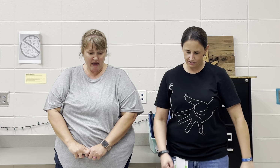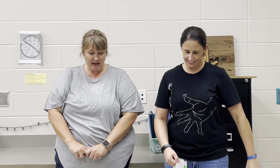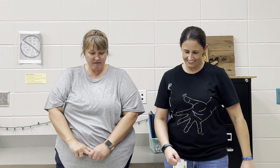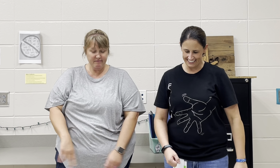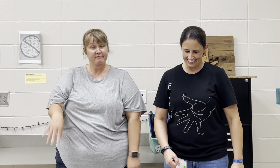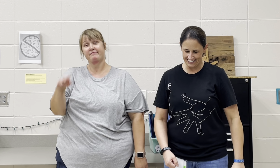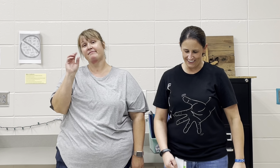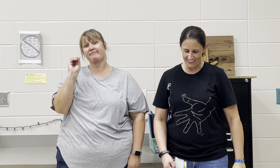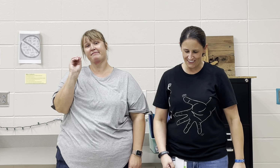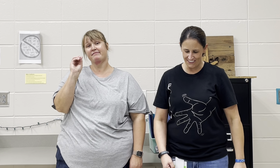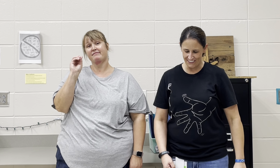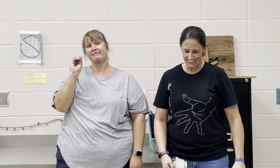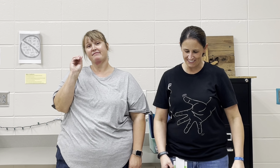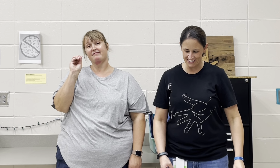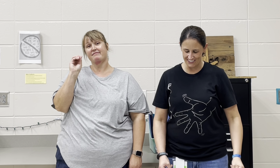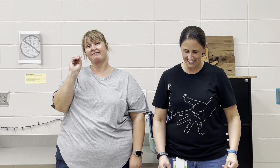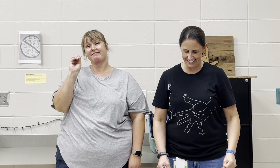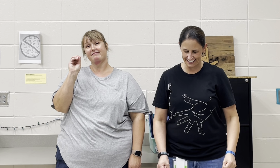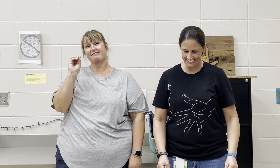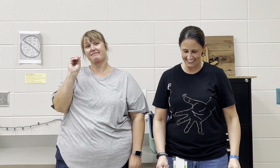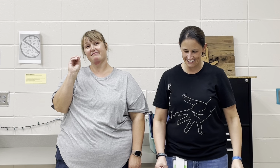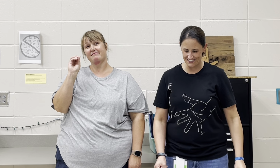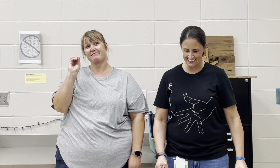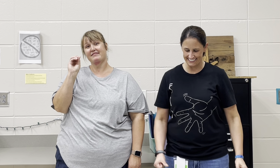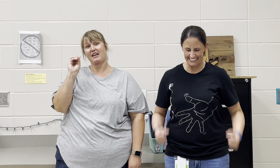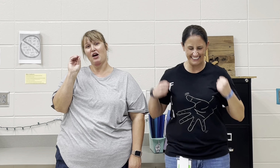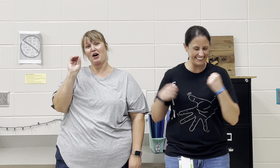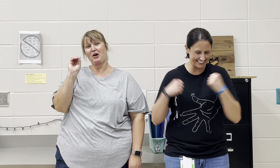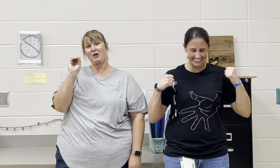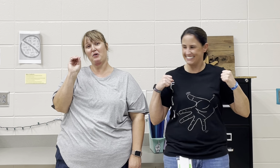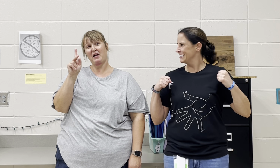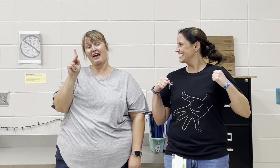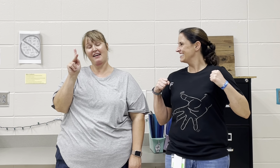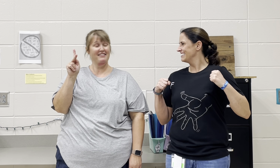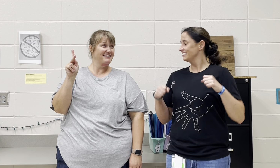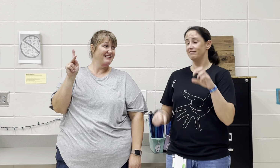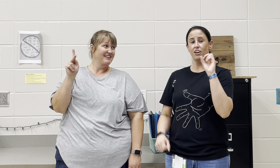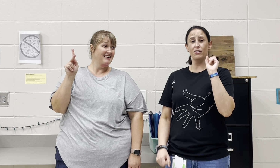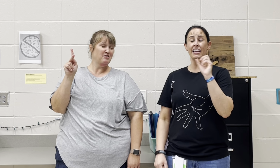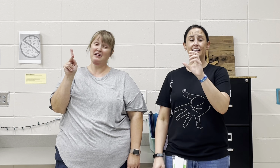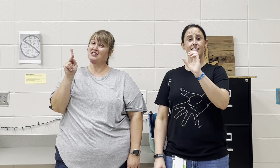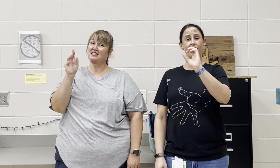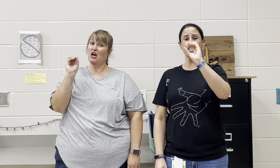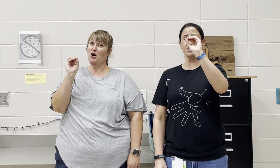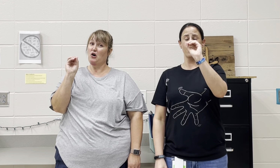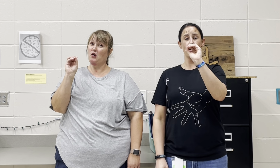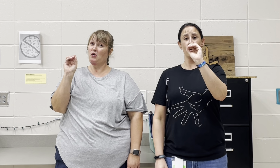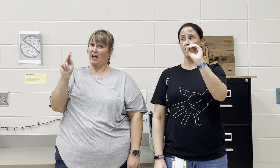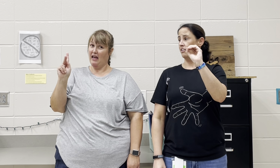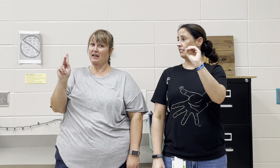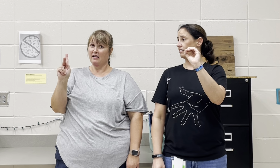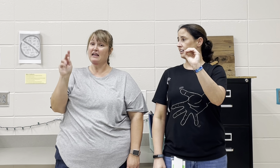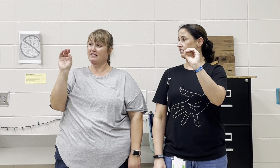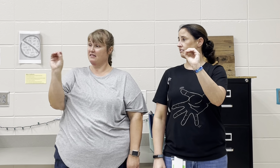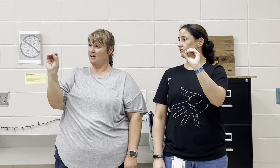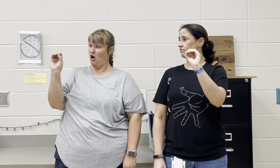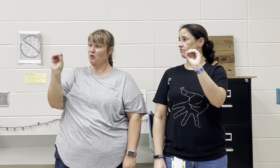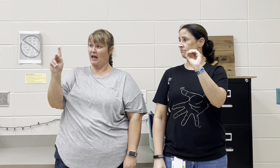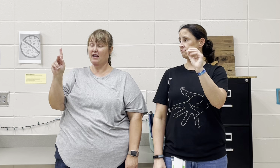Okay. Oh, I'm so glad I get the next one. Yes. Okay. Okay. And it's not just okay. It's okay. You're